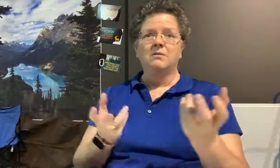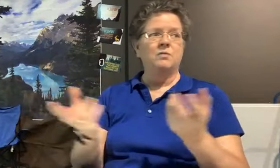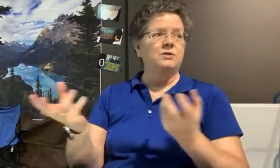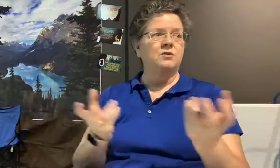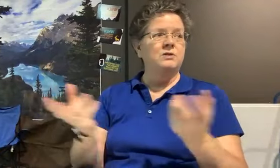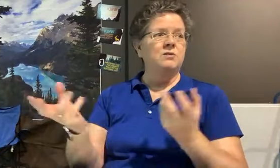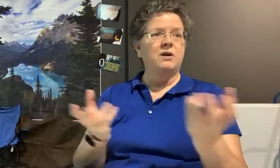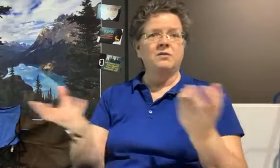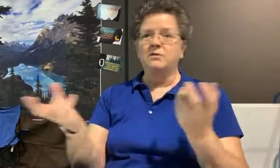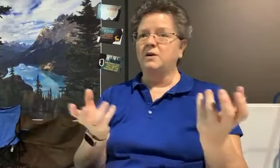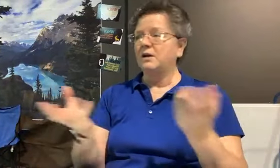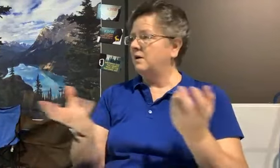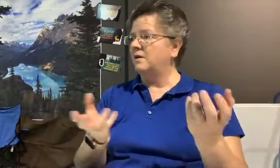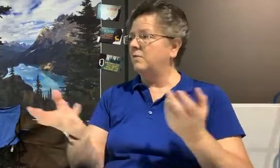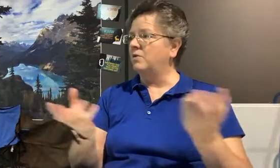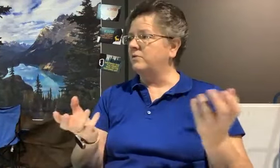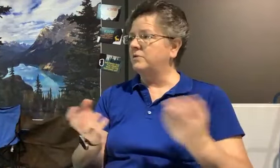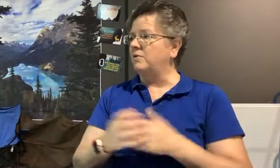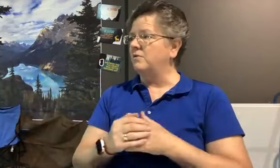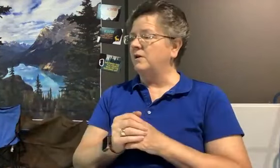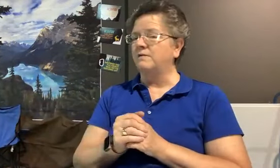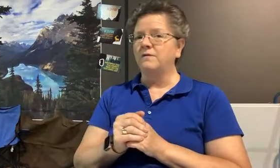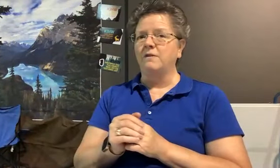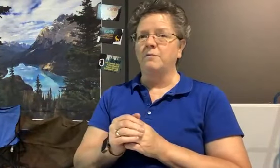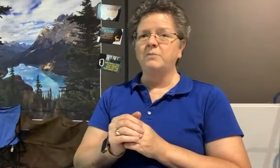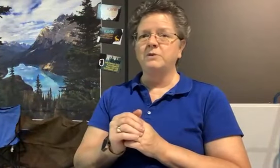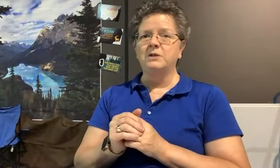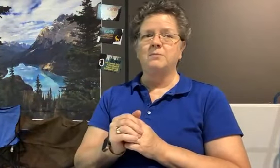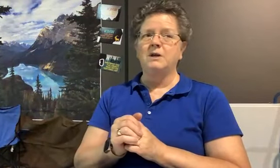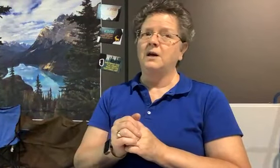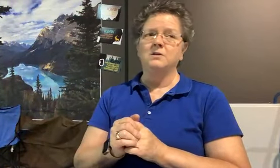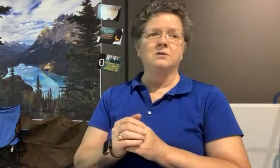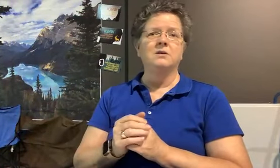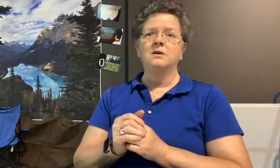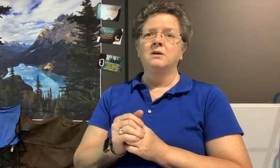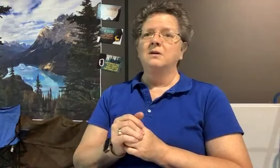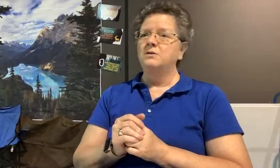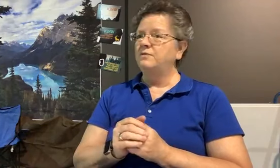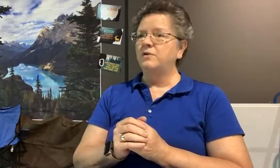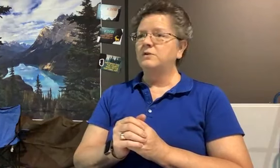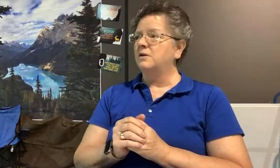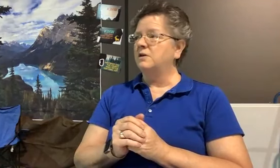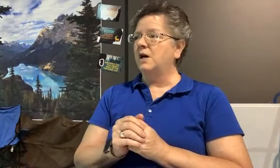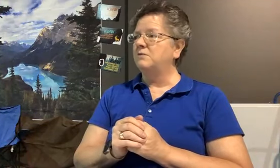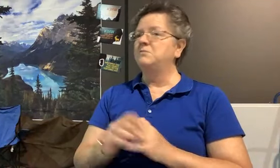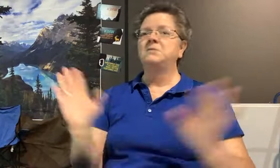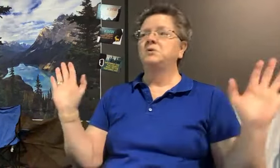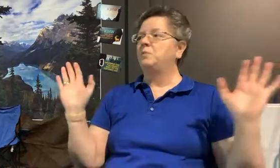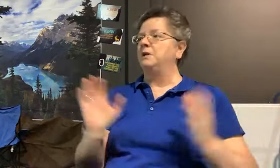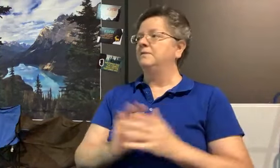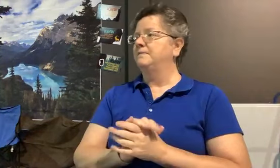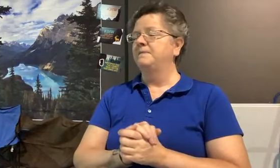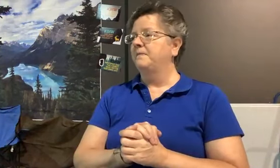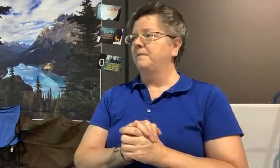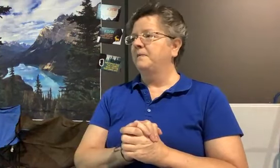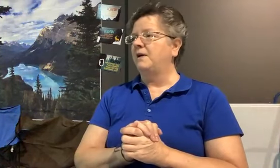one choice or the other. You're not going to get both. So if people see me as too focused on God, so be it.